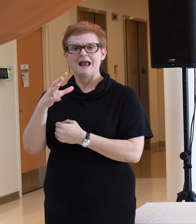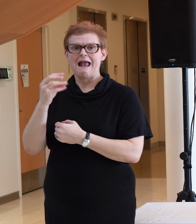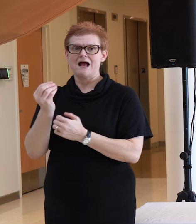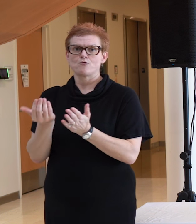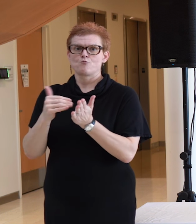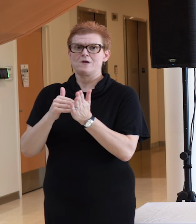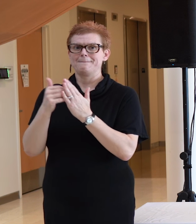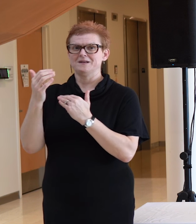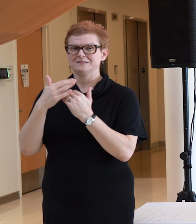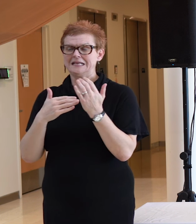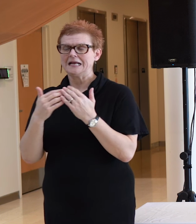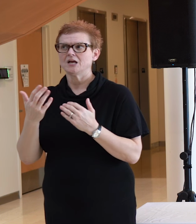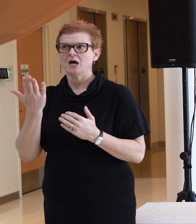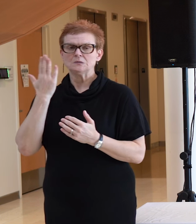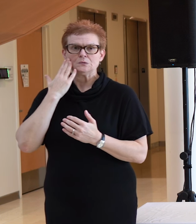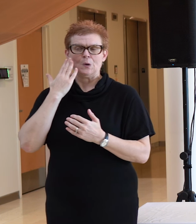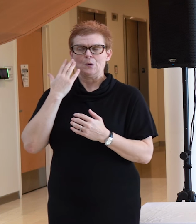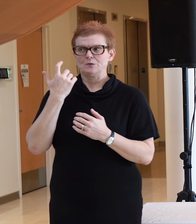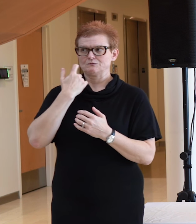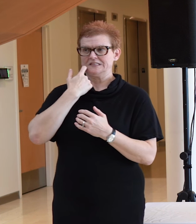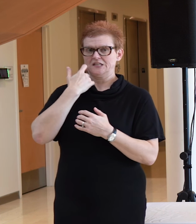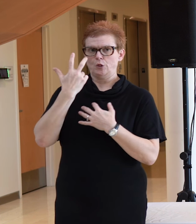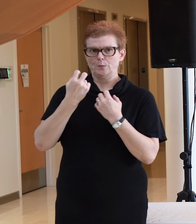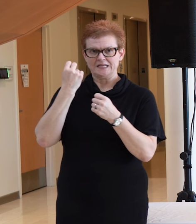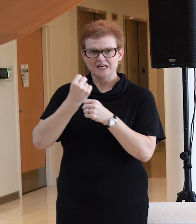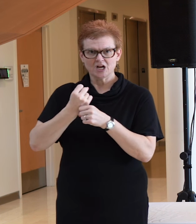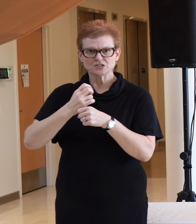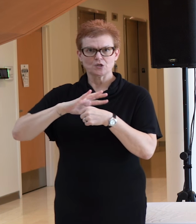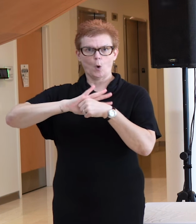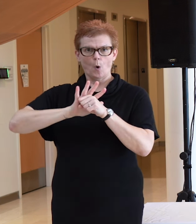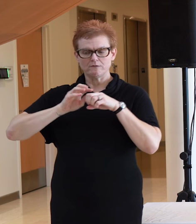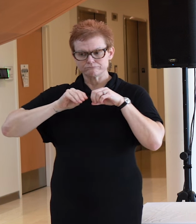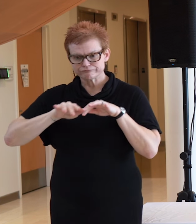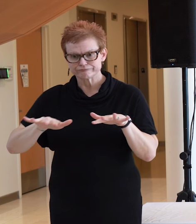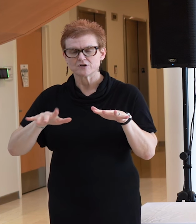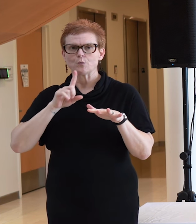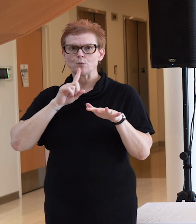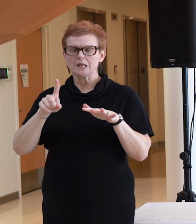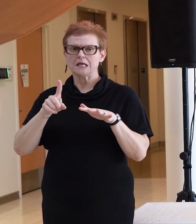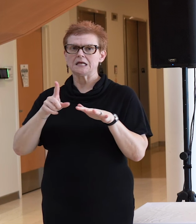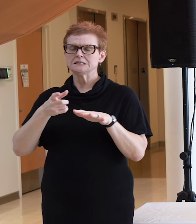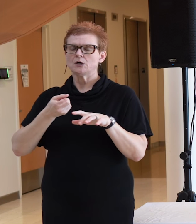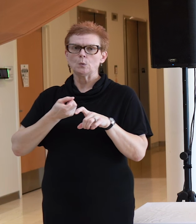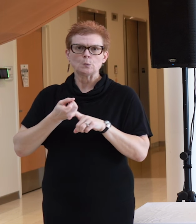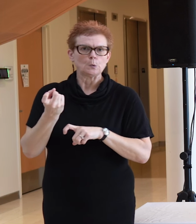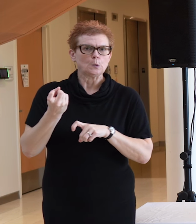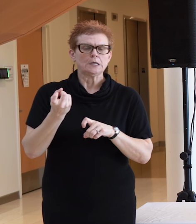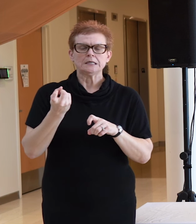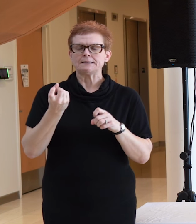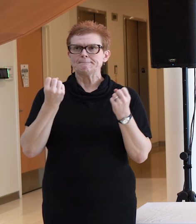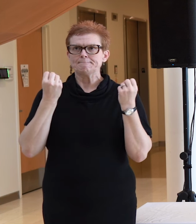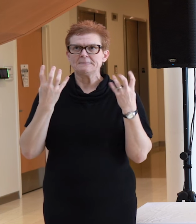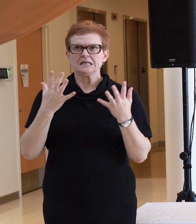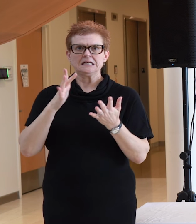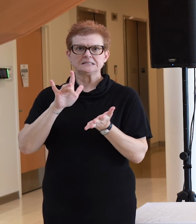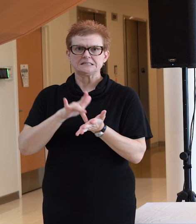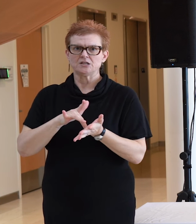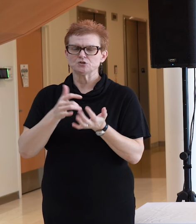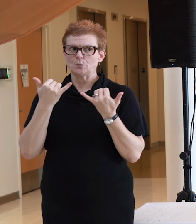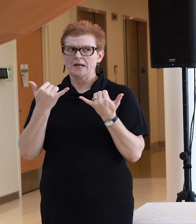pandemic wreaked havoc on our communities, on our healthcare workers, our public health departments. So we are moving towards recovery